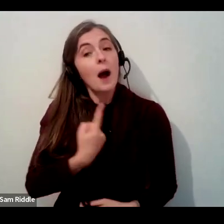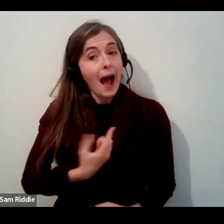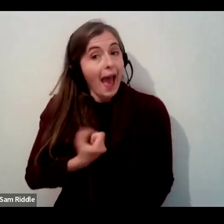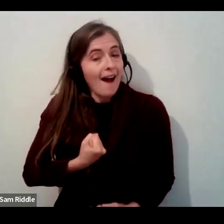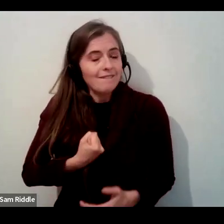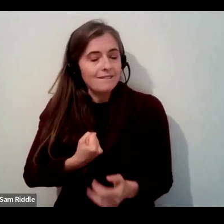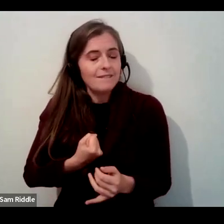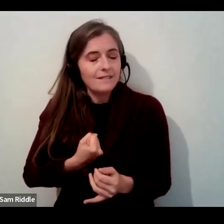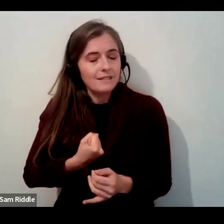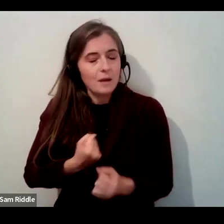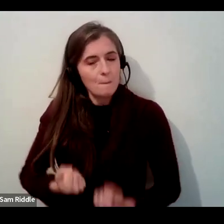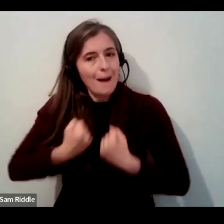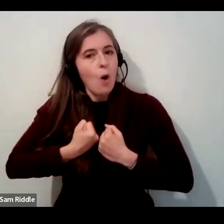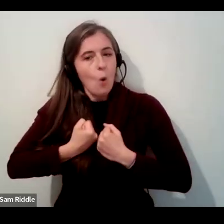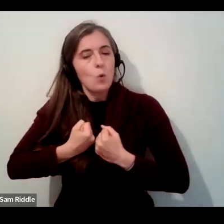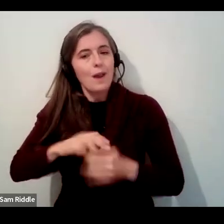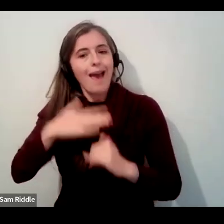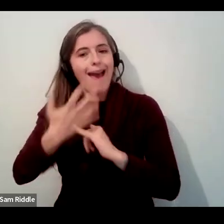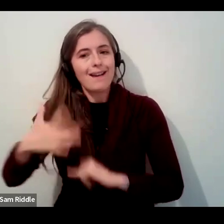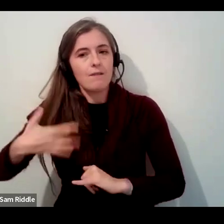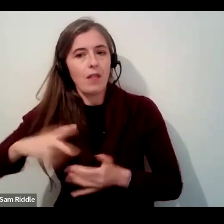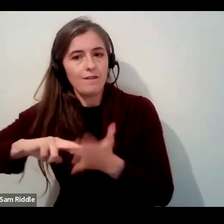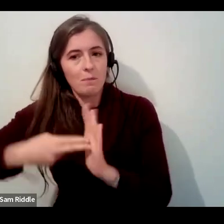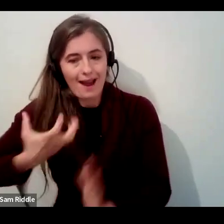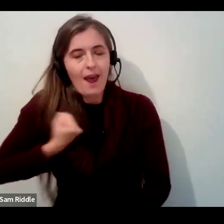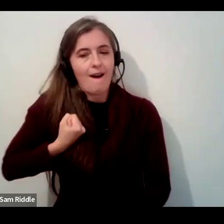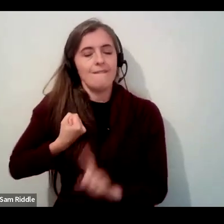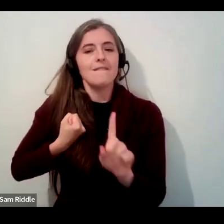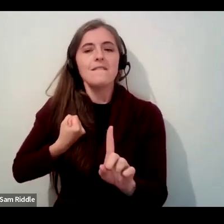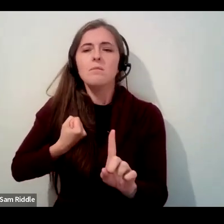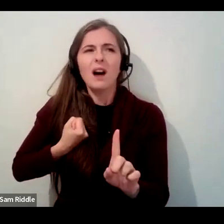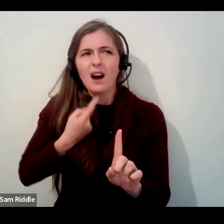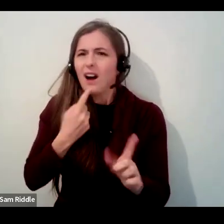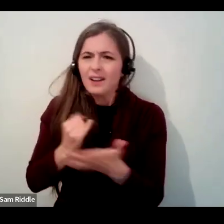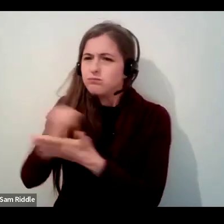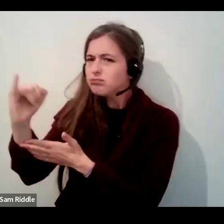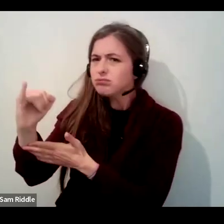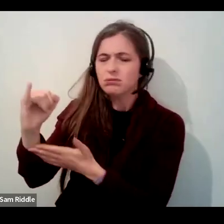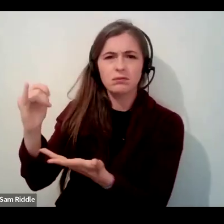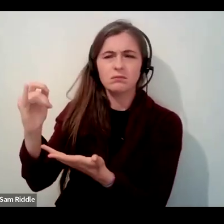plan, I'm very much opposed to,